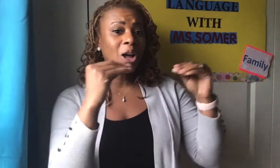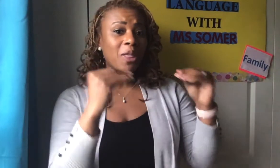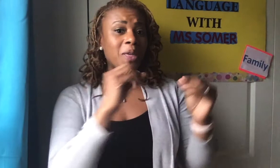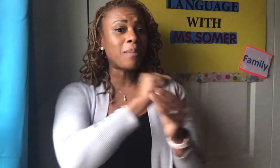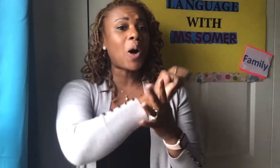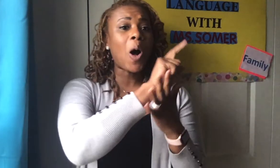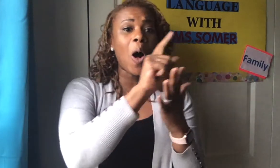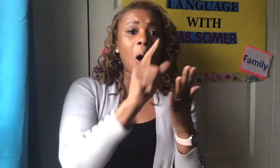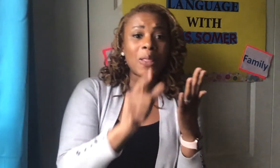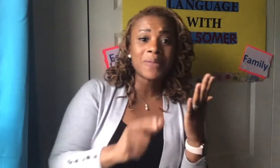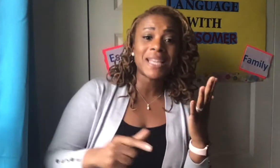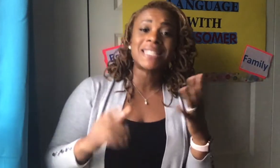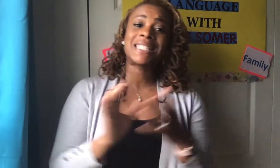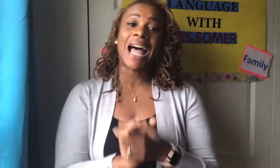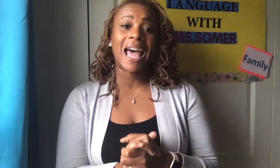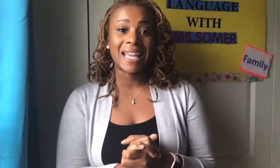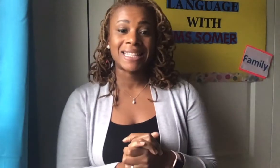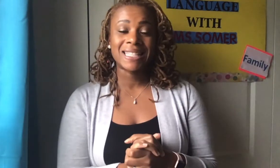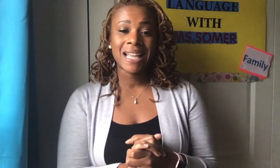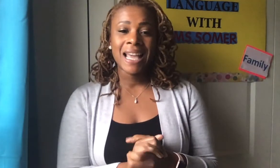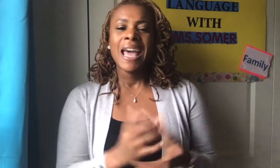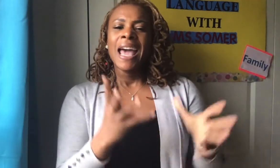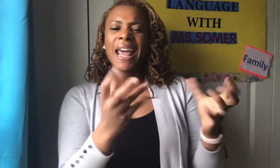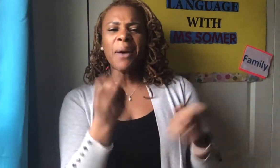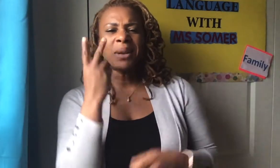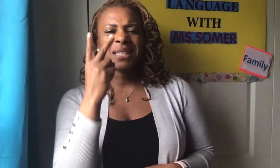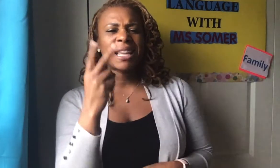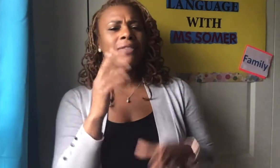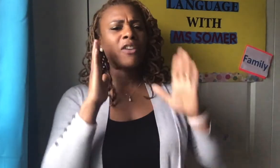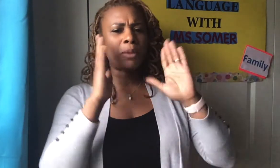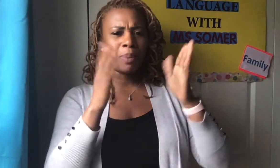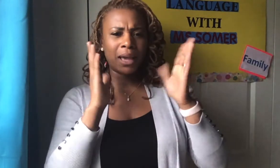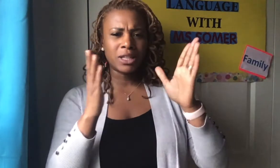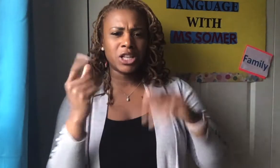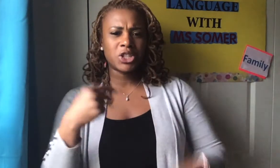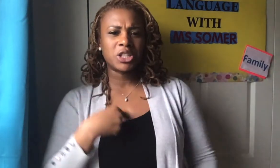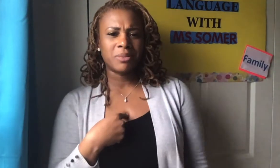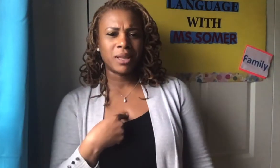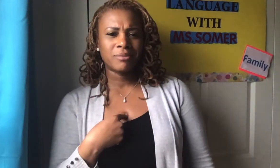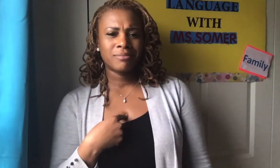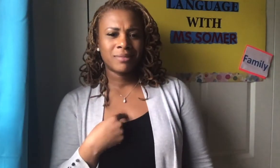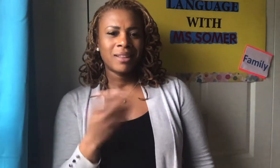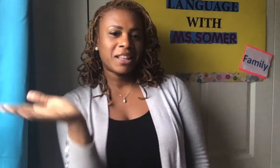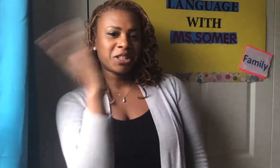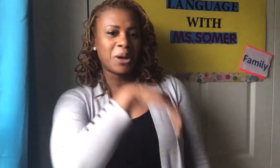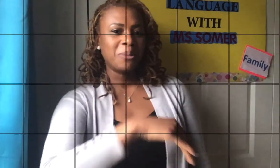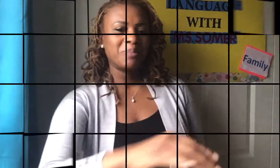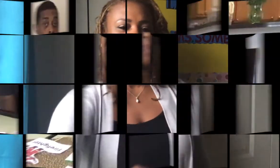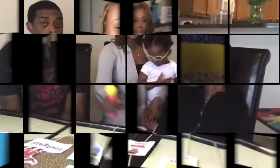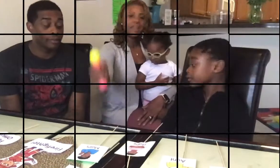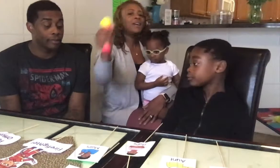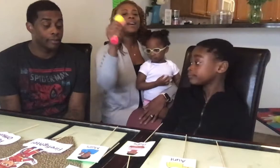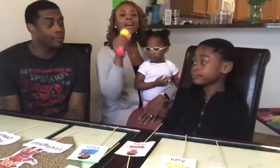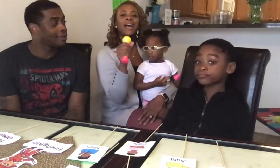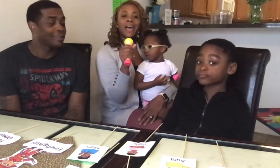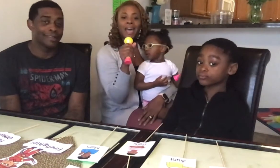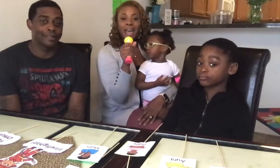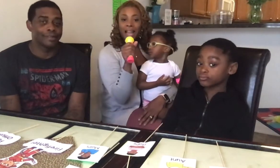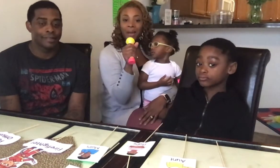them all of these signs, and I want to see if they've been paying attention to me. Let's go. Hello out